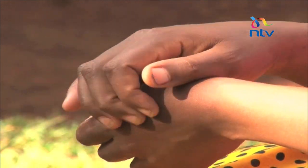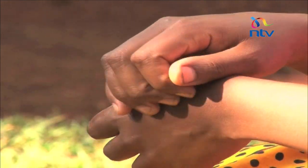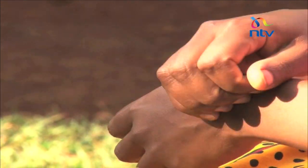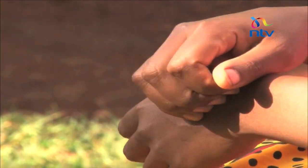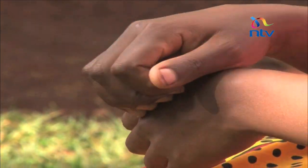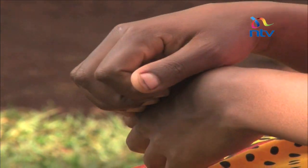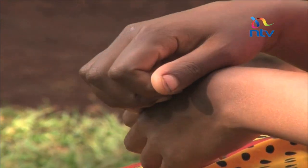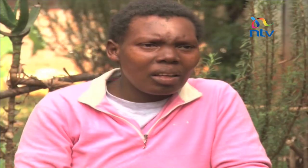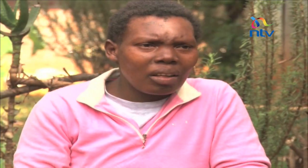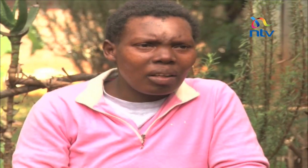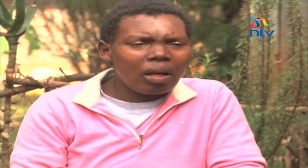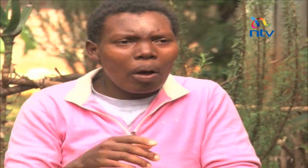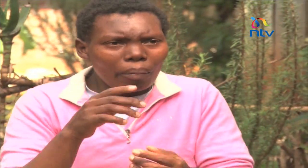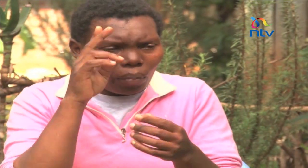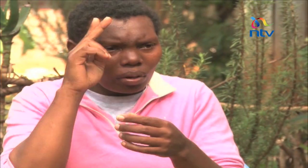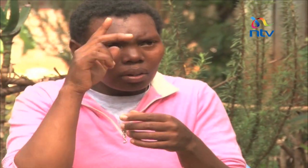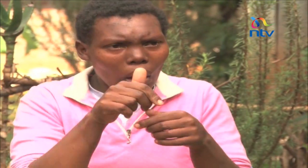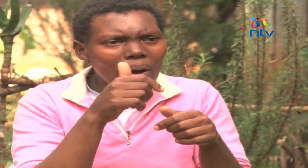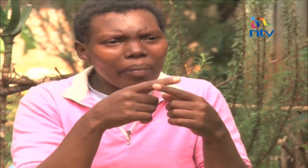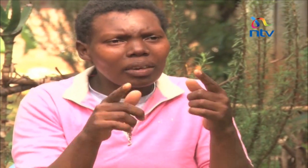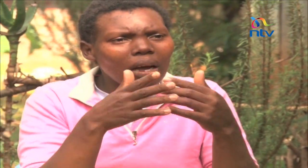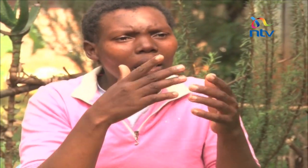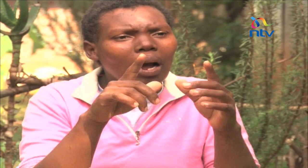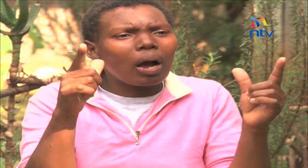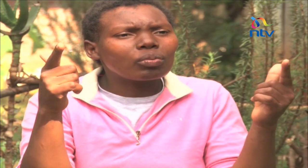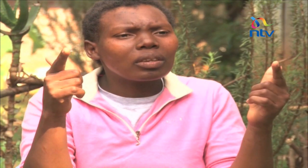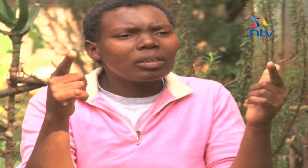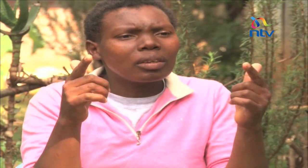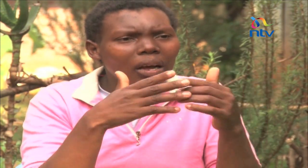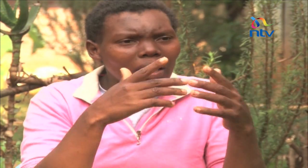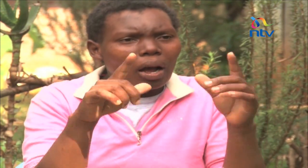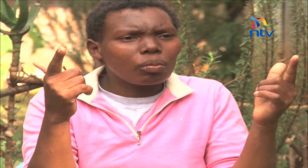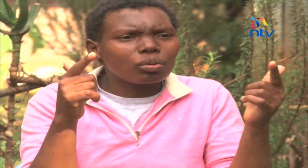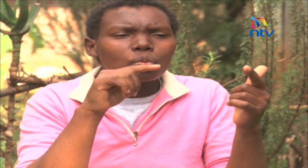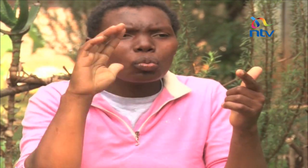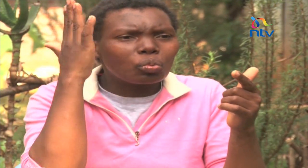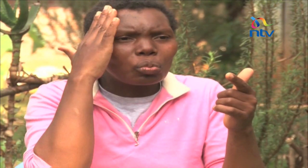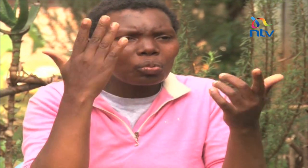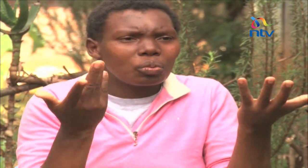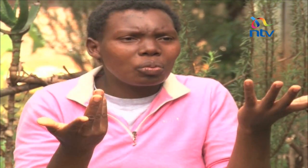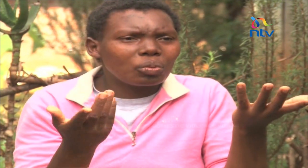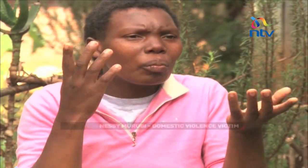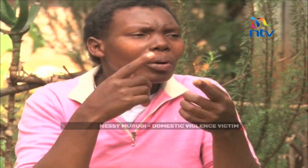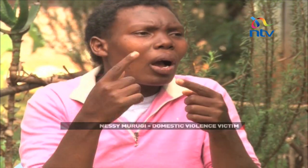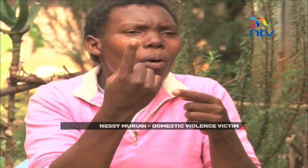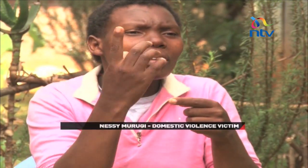that police write in Kiswahili. It is impossible for police to communicate with someone deaf like me. I have some friends,